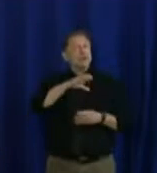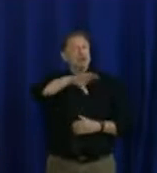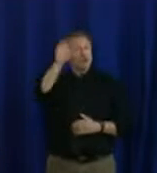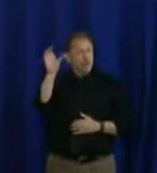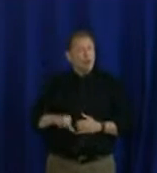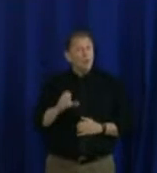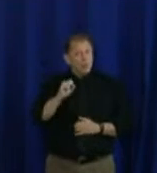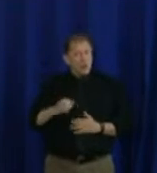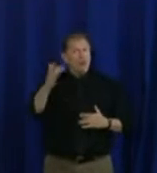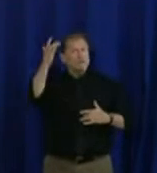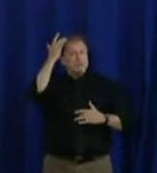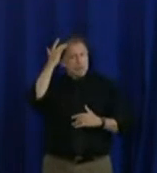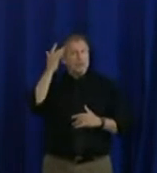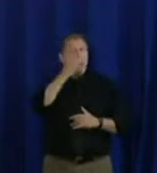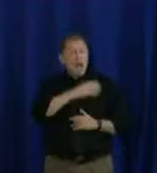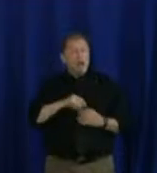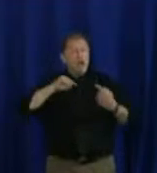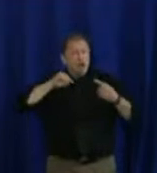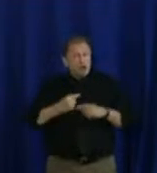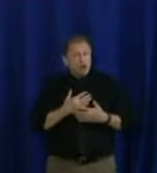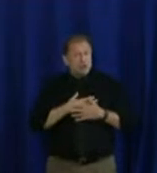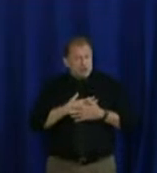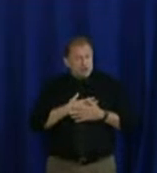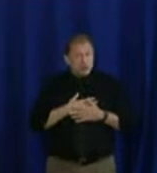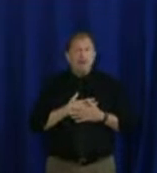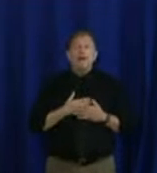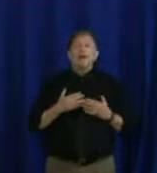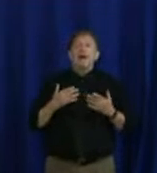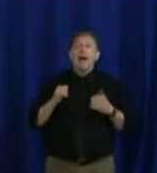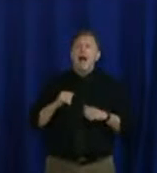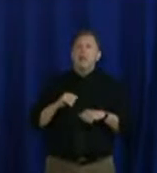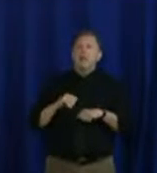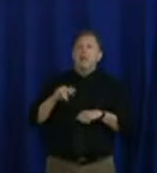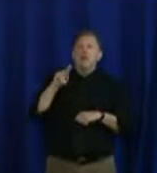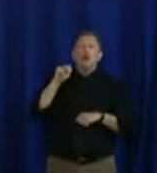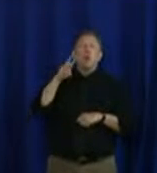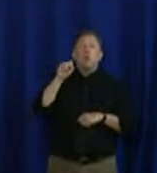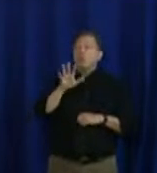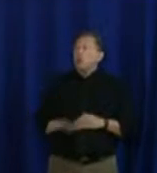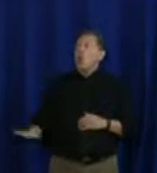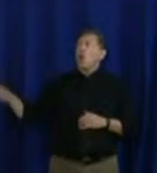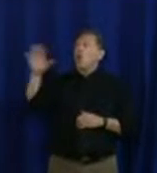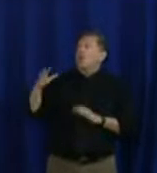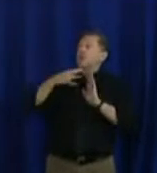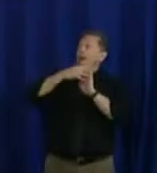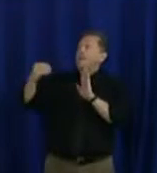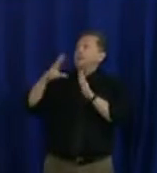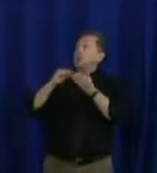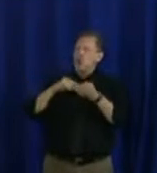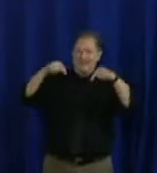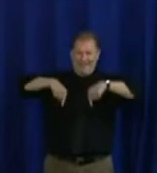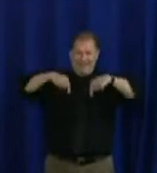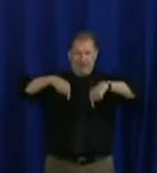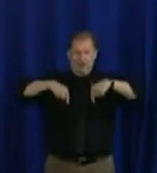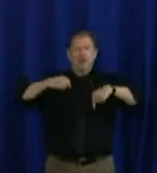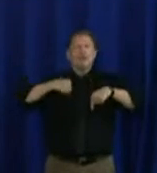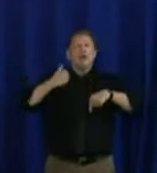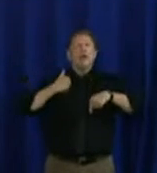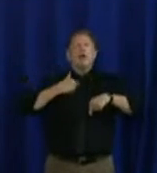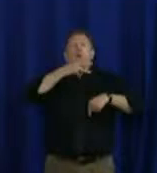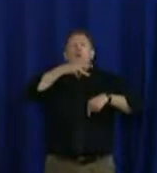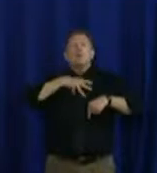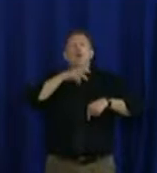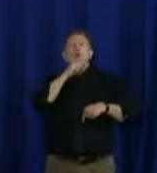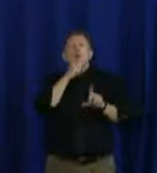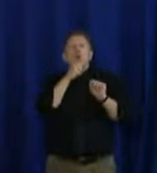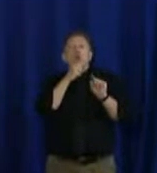complications from COVID. National news was made here in Chicago when a young woman in her 20s without significant underlying